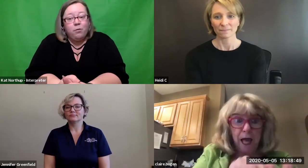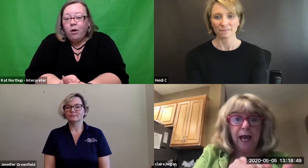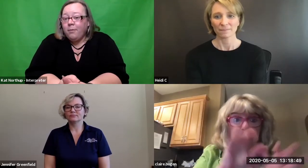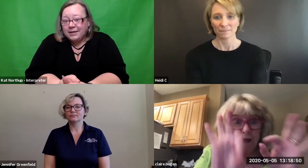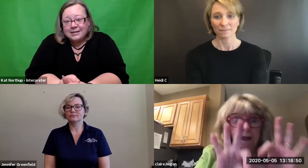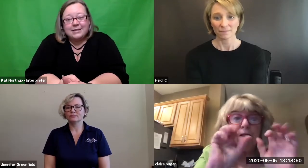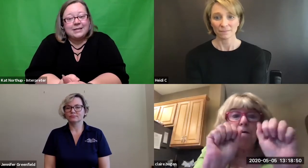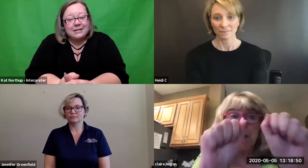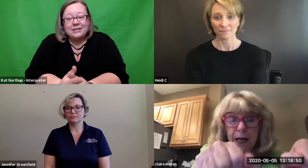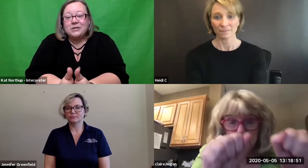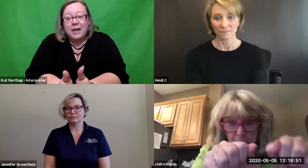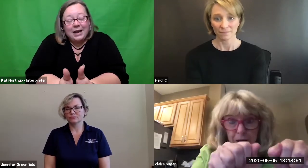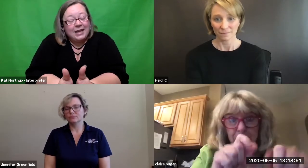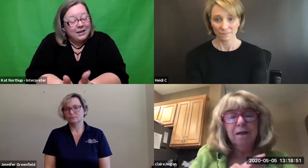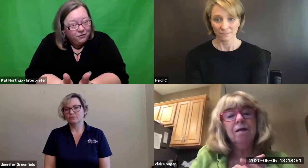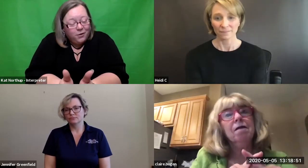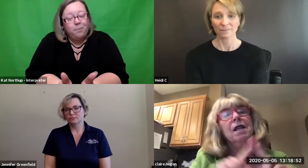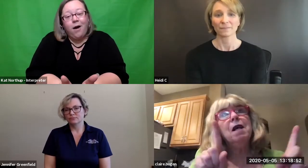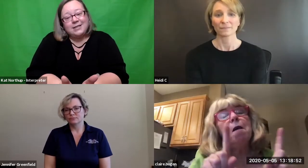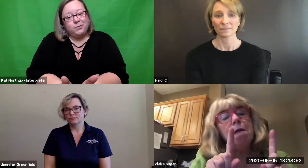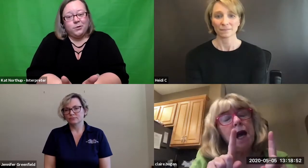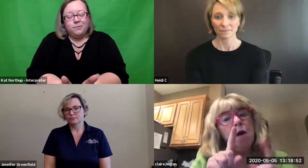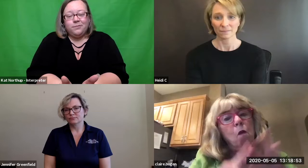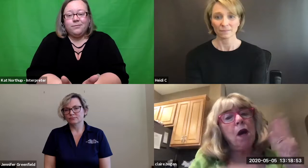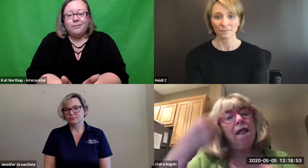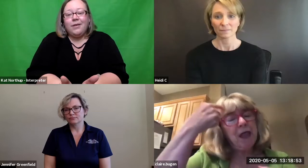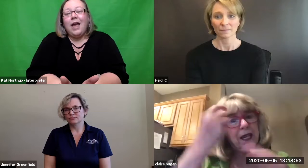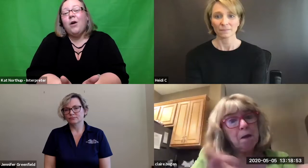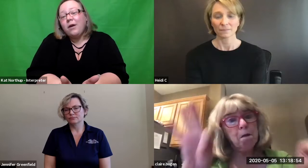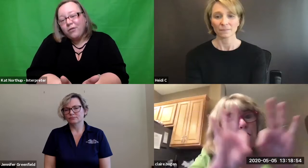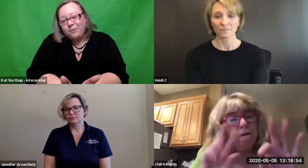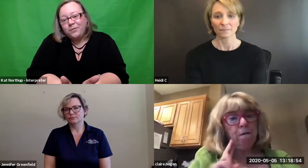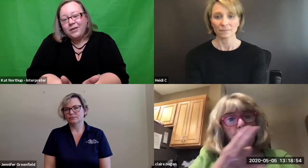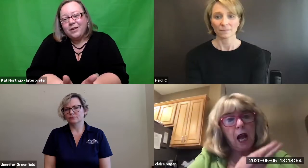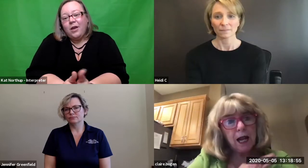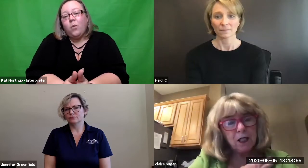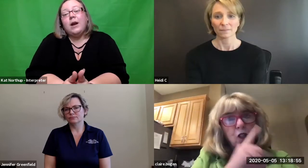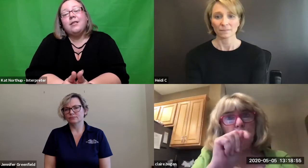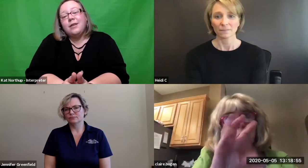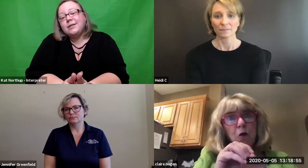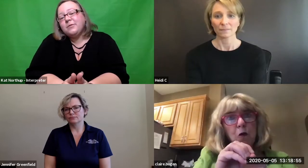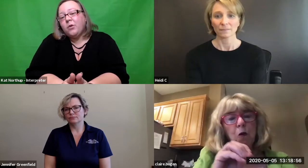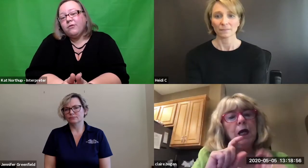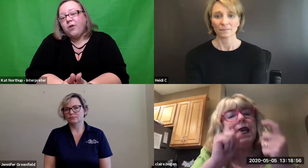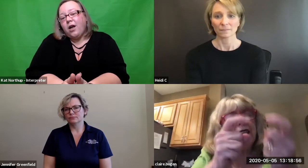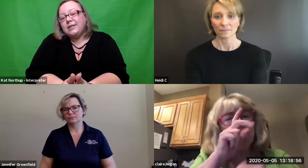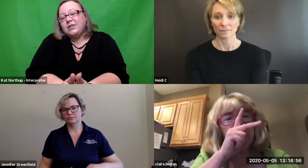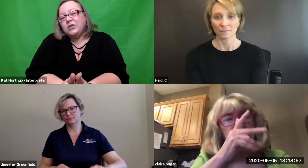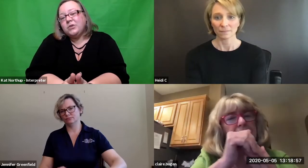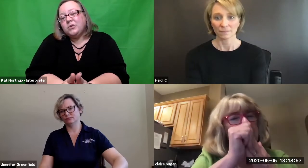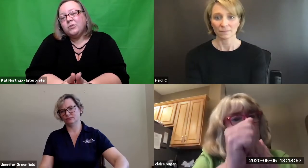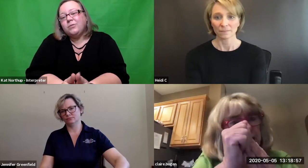And I promised to do that if possible. However, what I think is important for